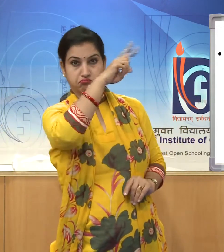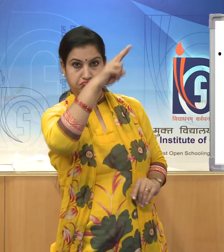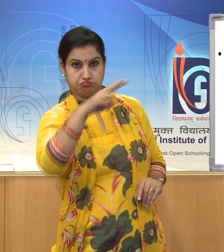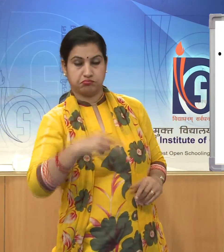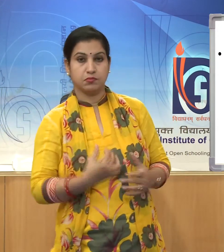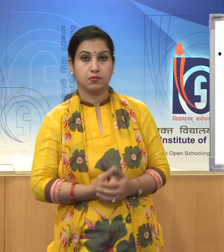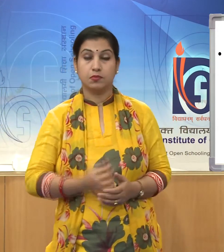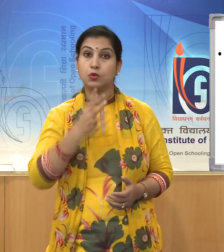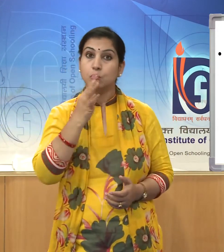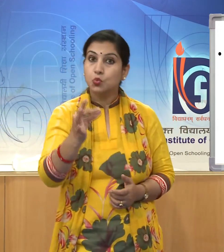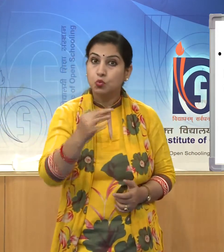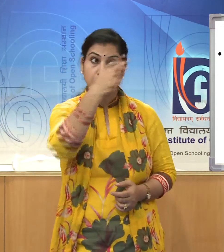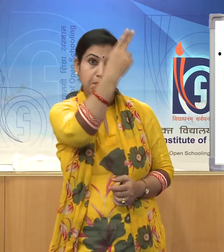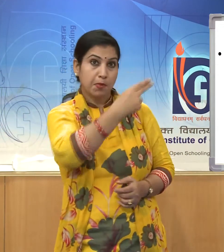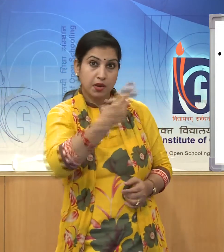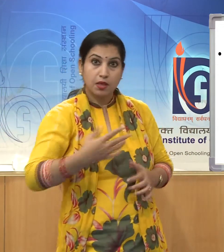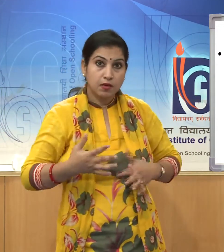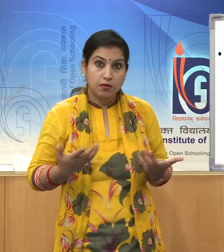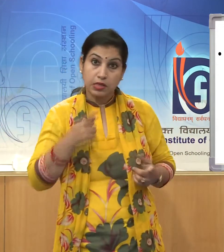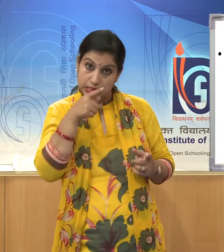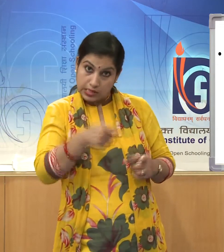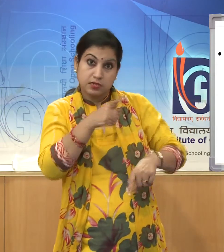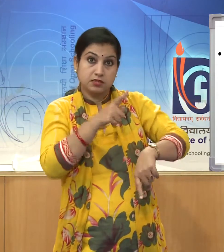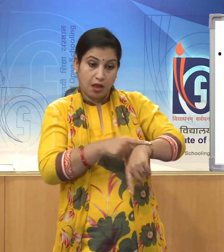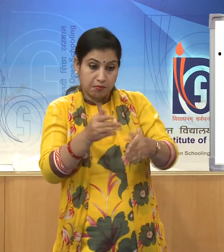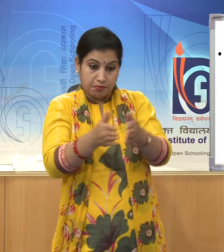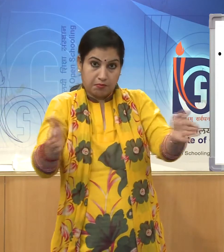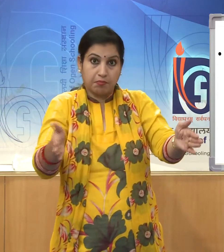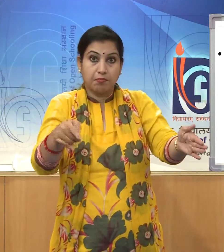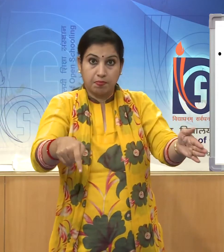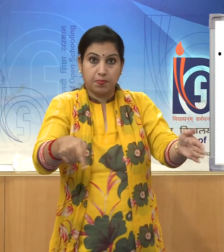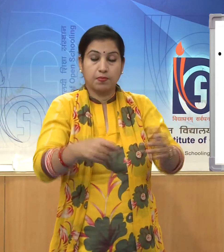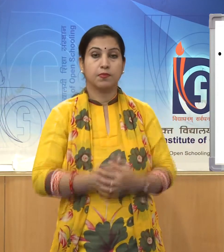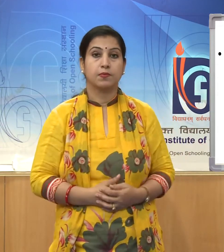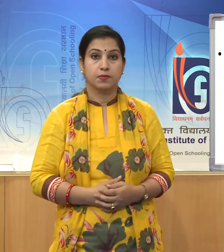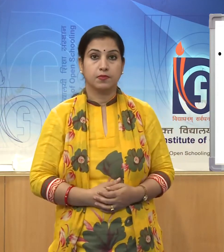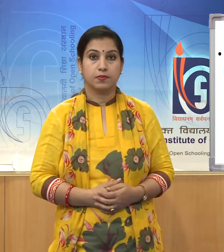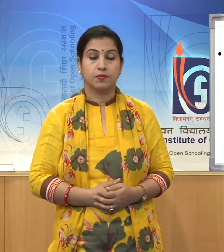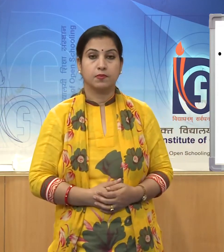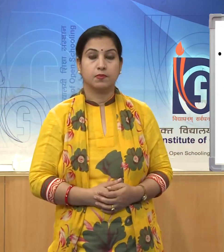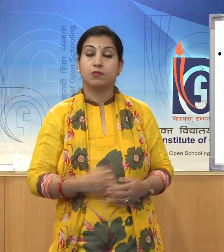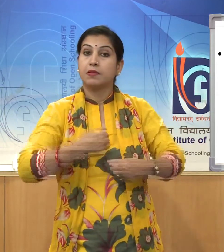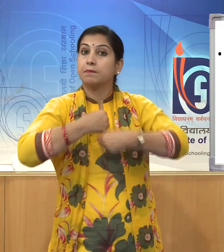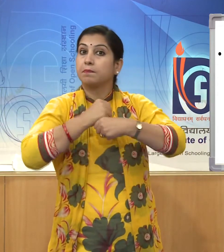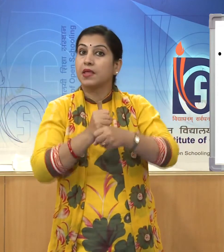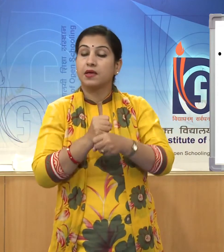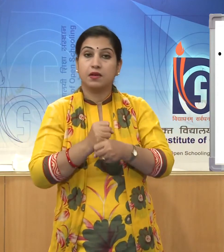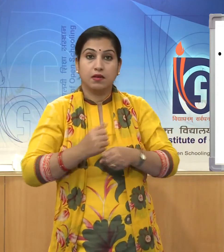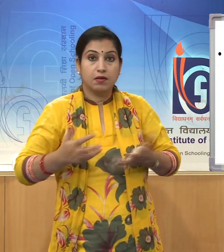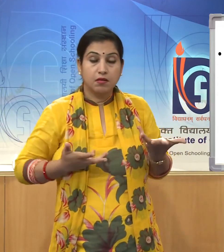Most of his paintings during this period were made